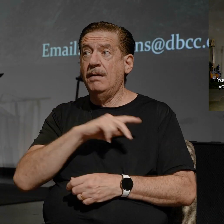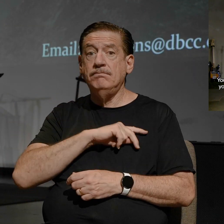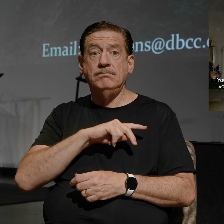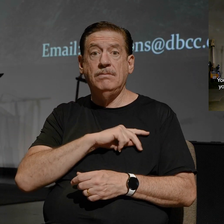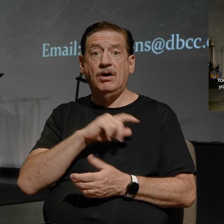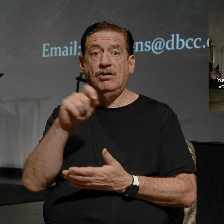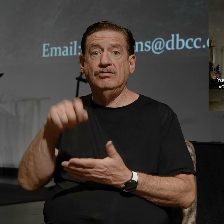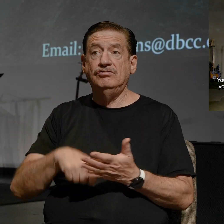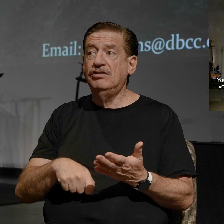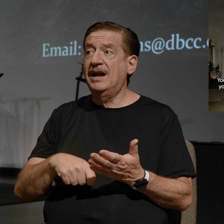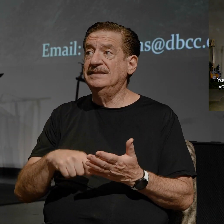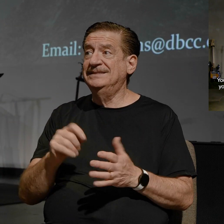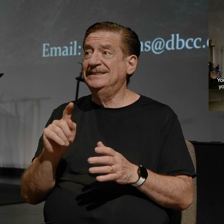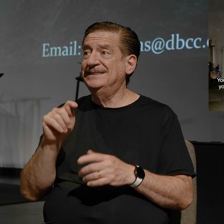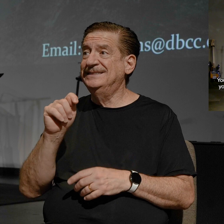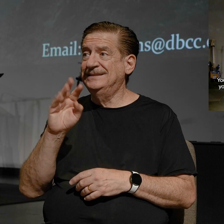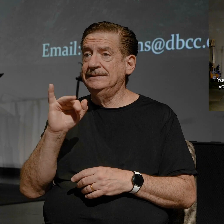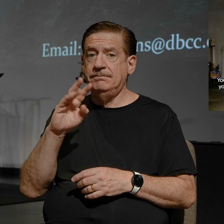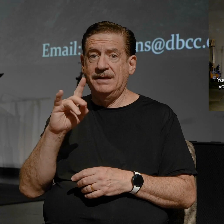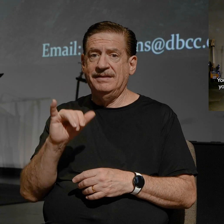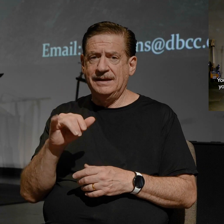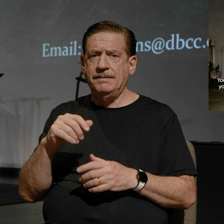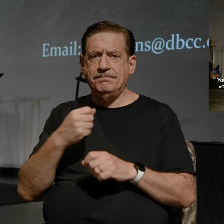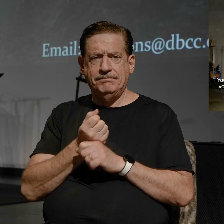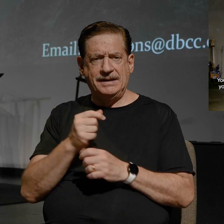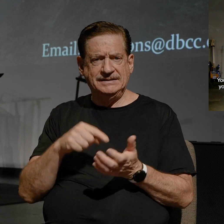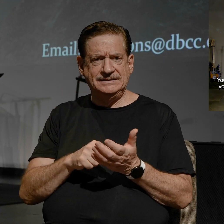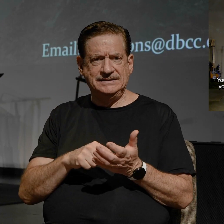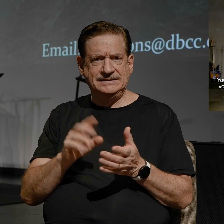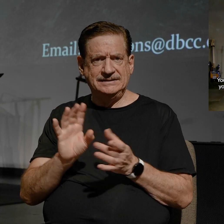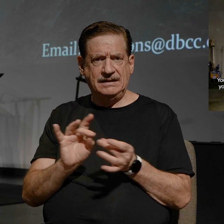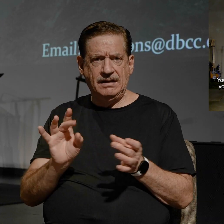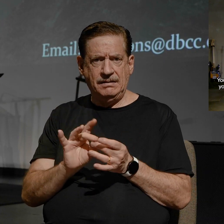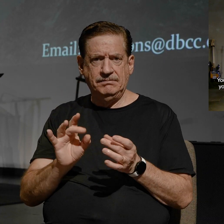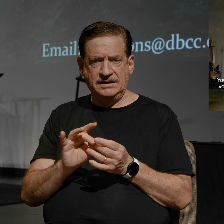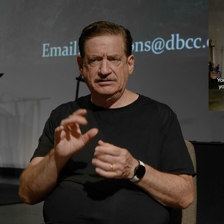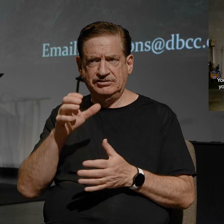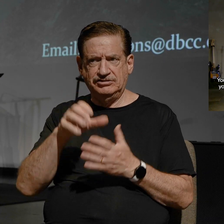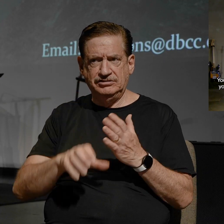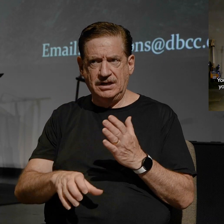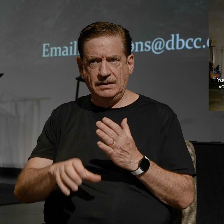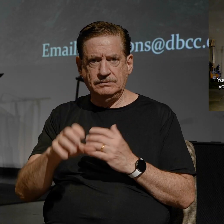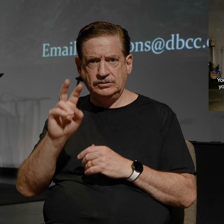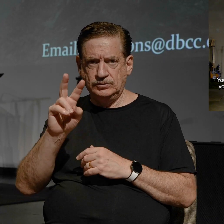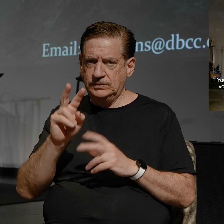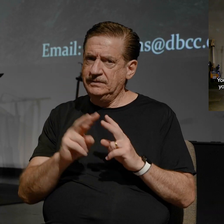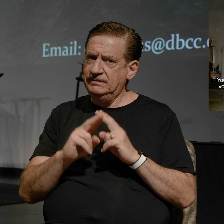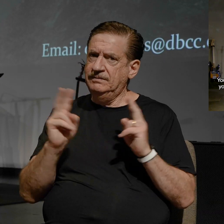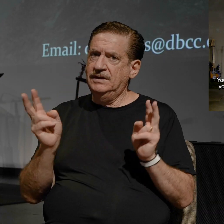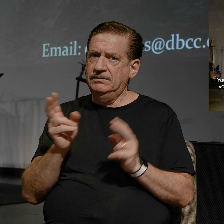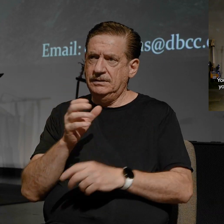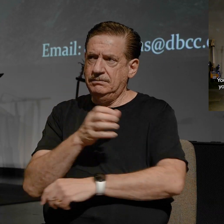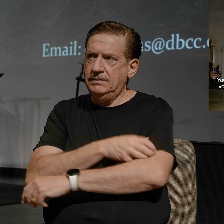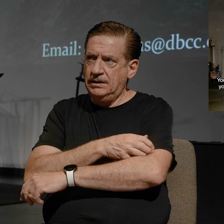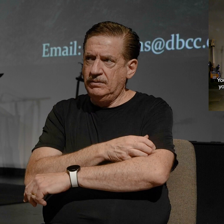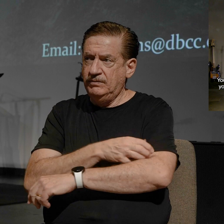Timothy, he makes this comment here in chapter 2 that is very powerful.